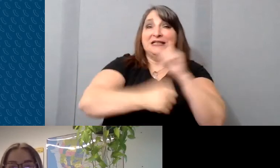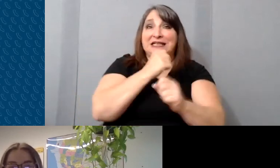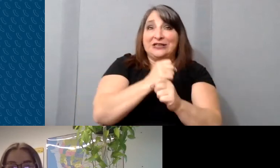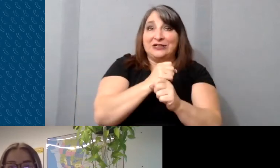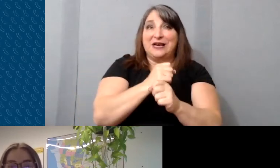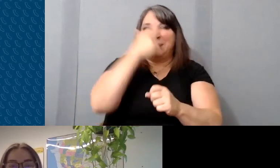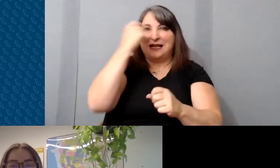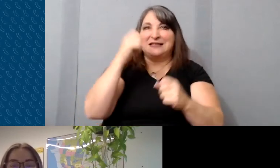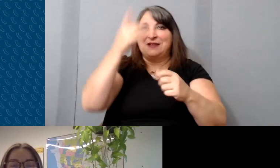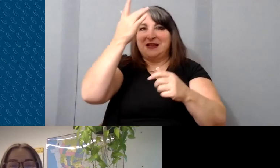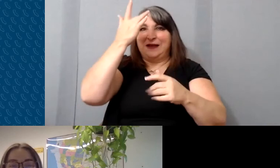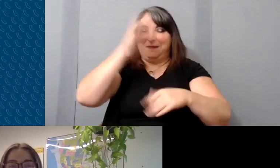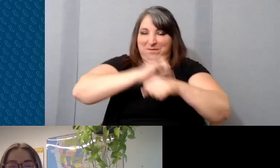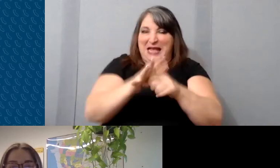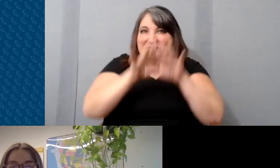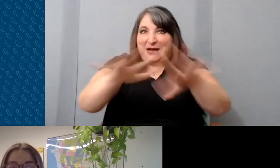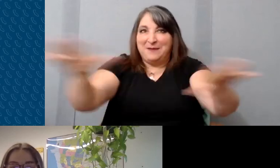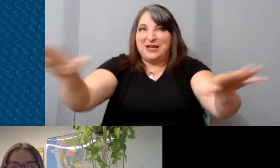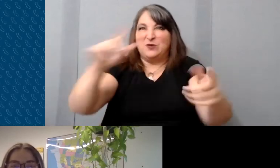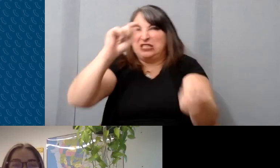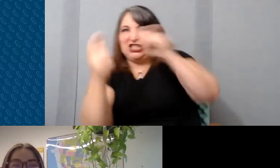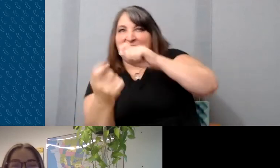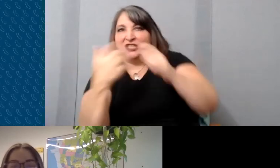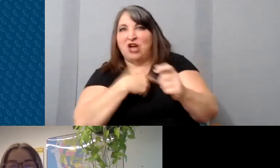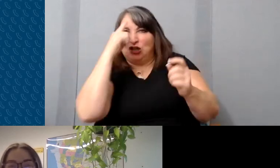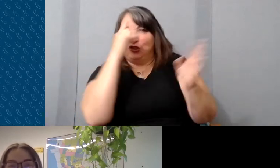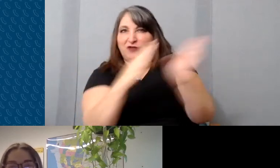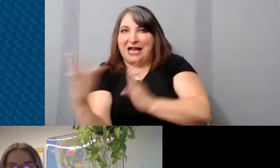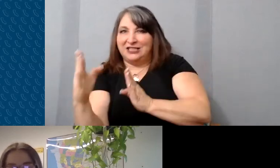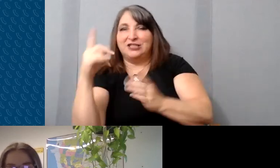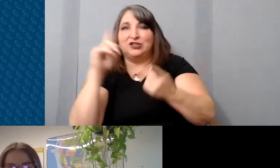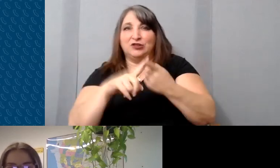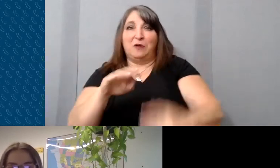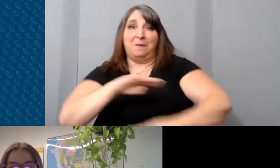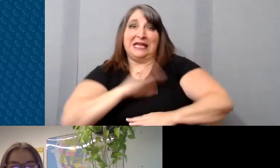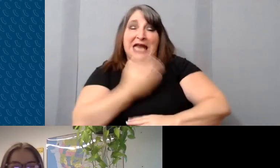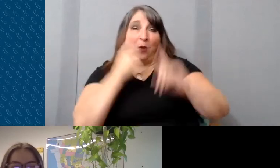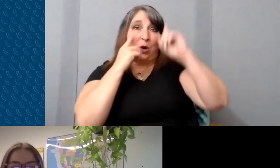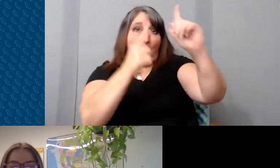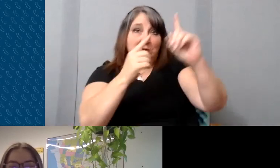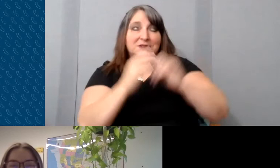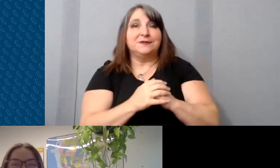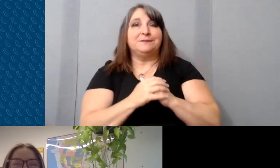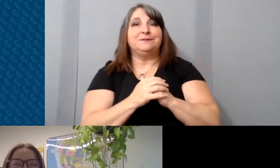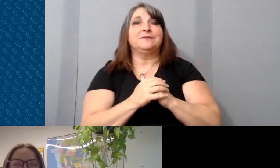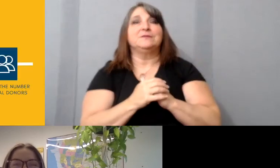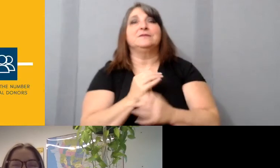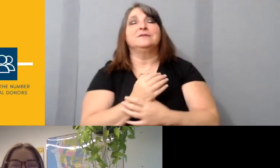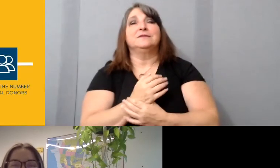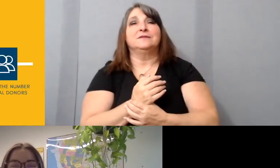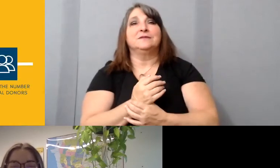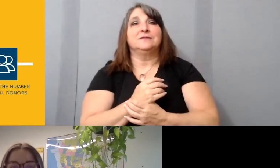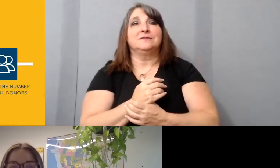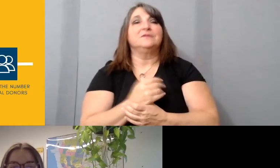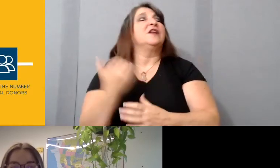of the pandemic, worked to shift our original strategy in order to meet those goals. Next slide, please.